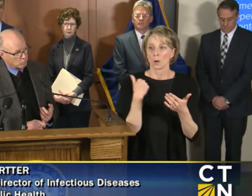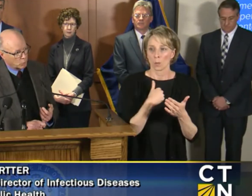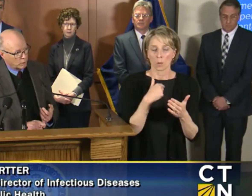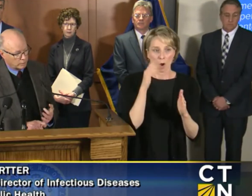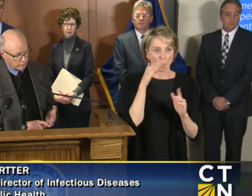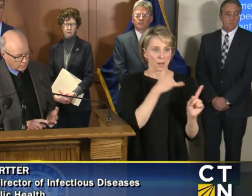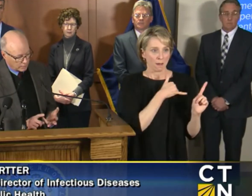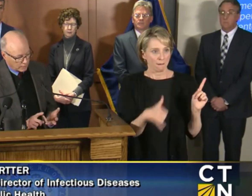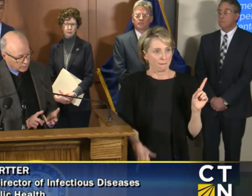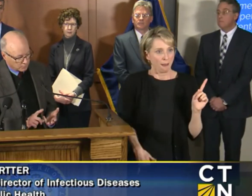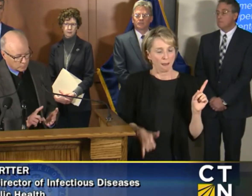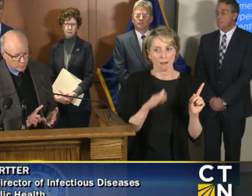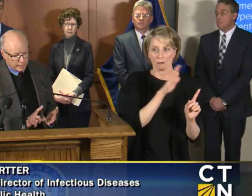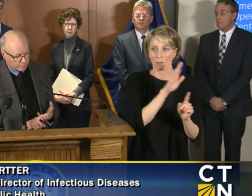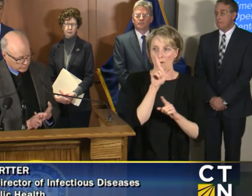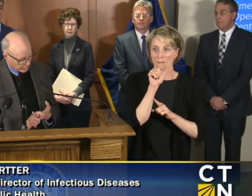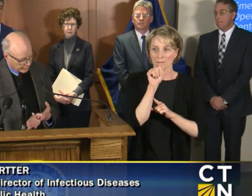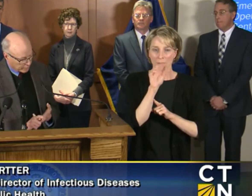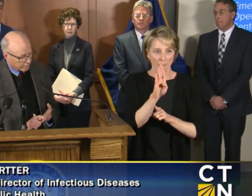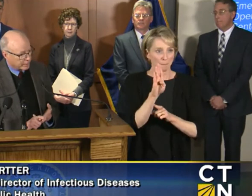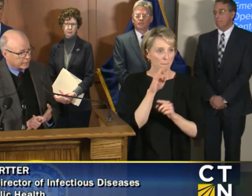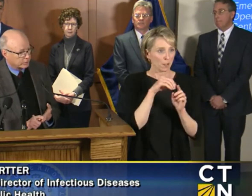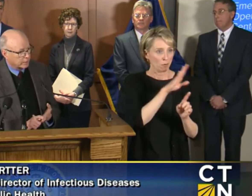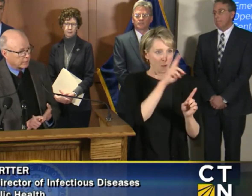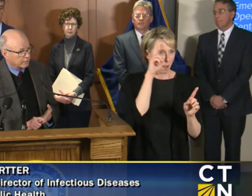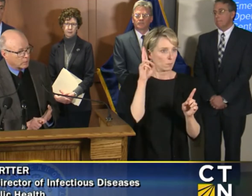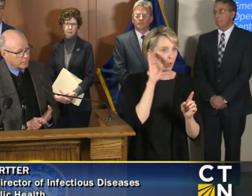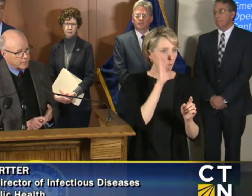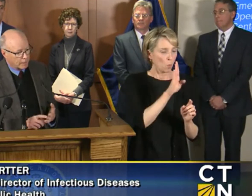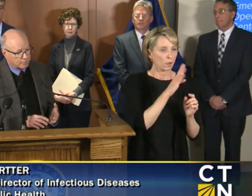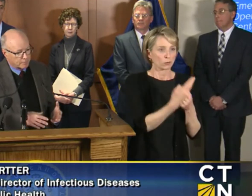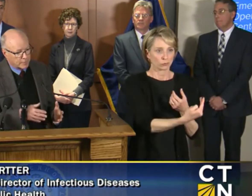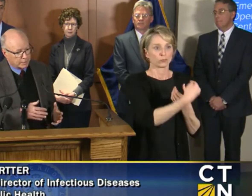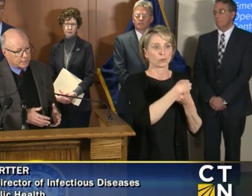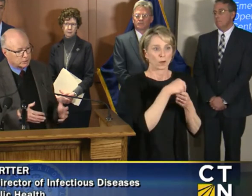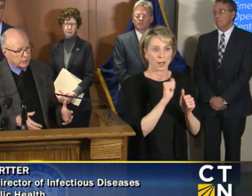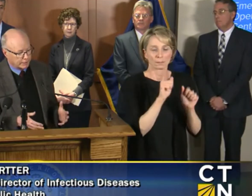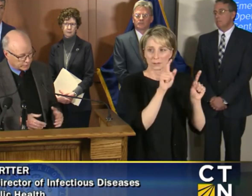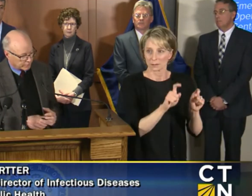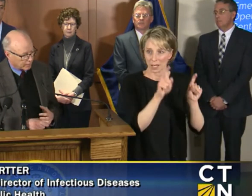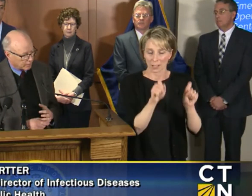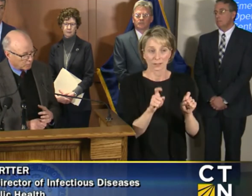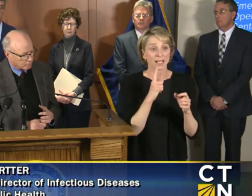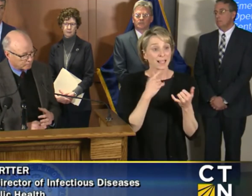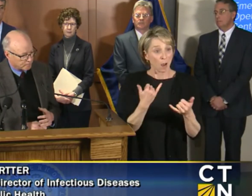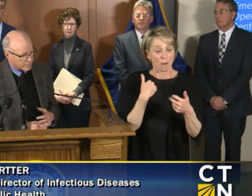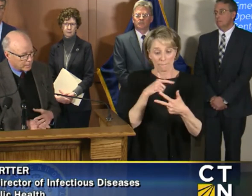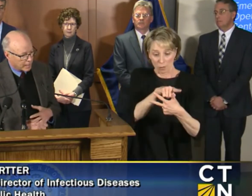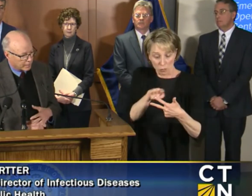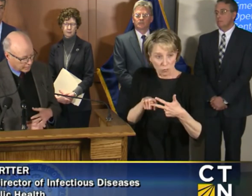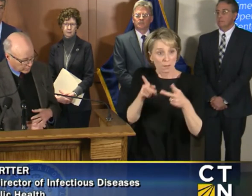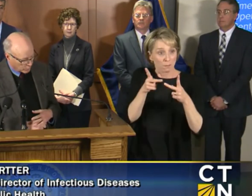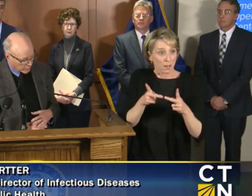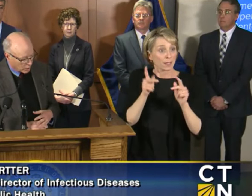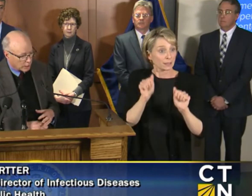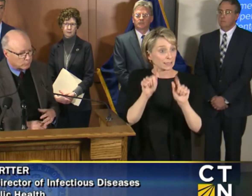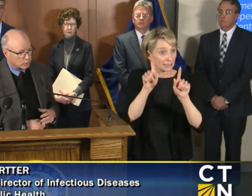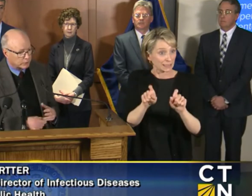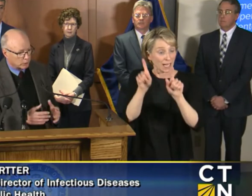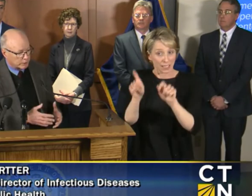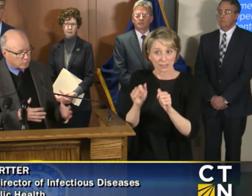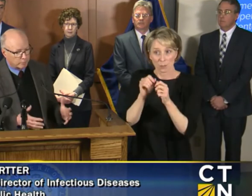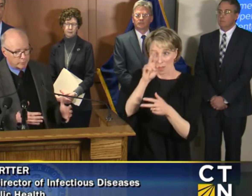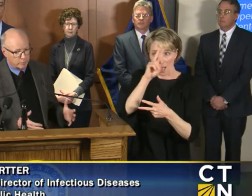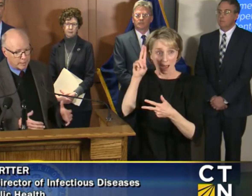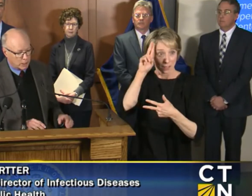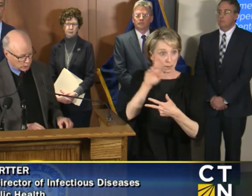coming on board. We have 3 of these test sites at acute care hospitals